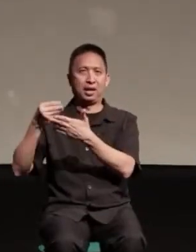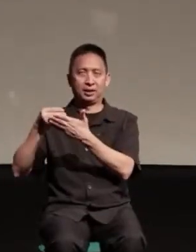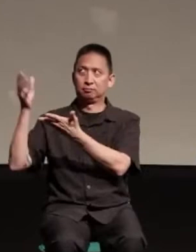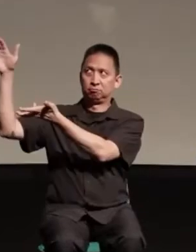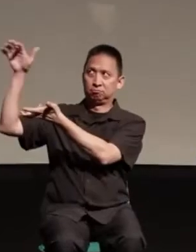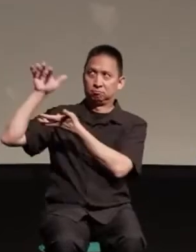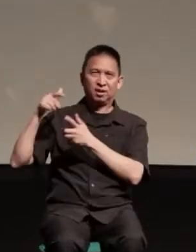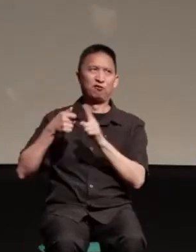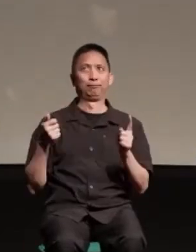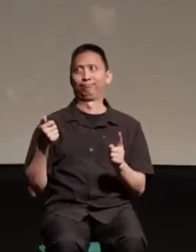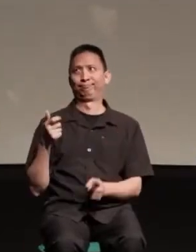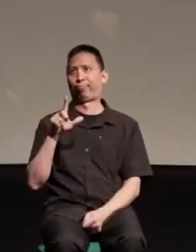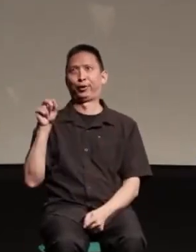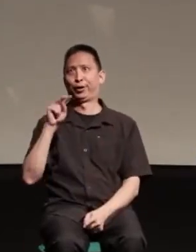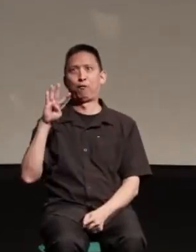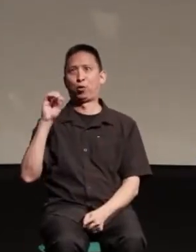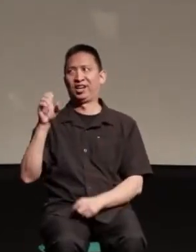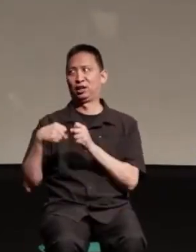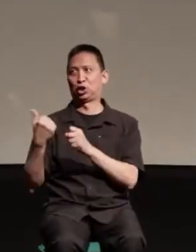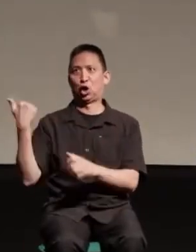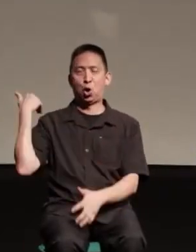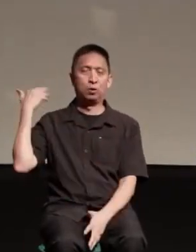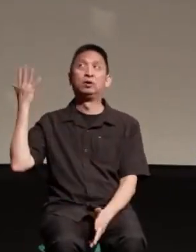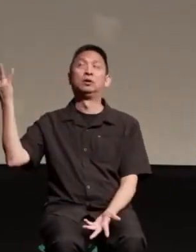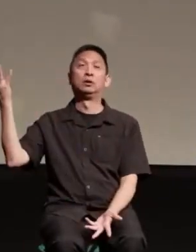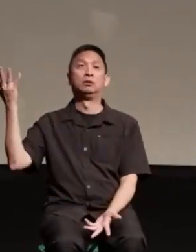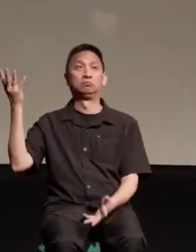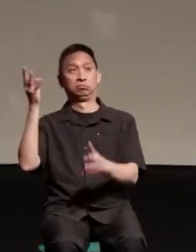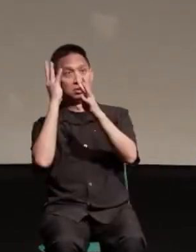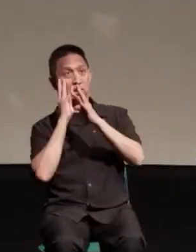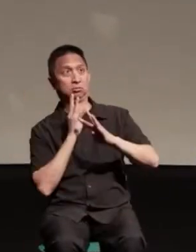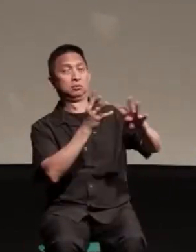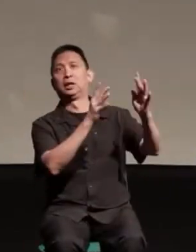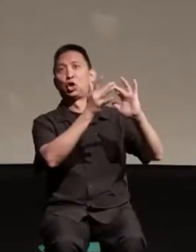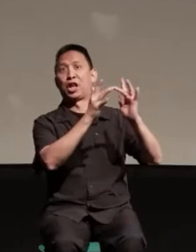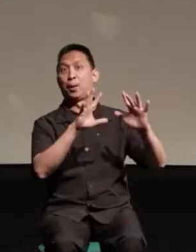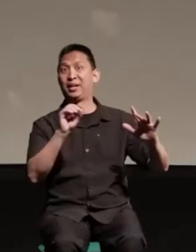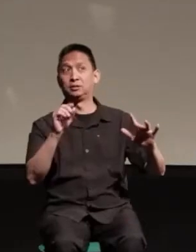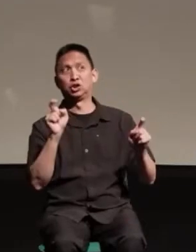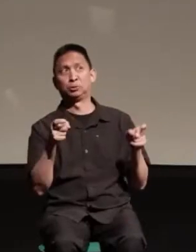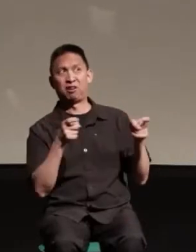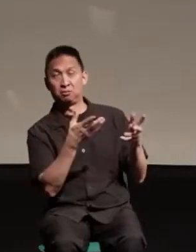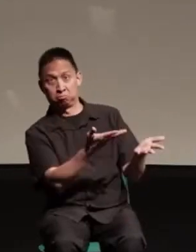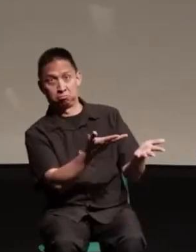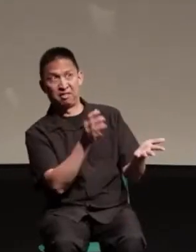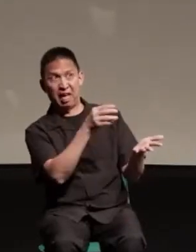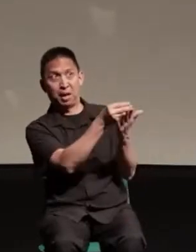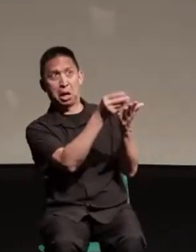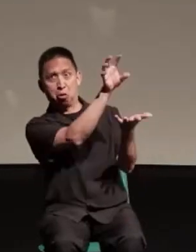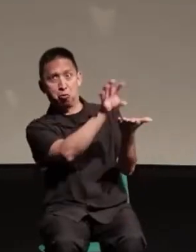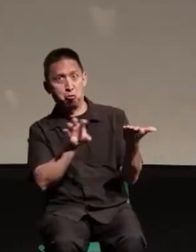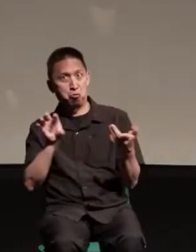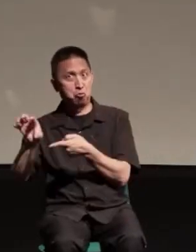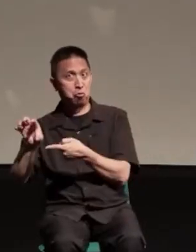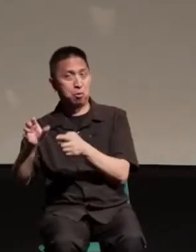decades ago. Should the streamers be regulated? We should be putting that money into public media. Should we be advocating for